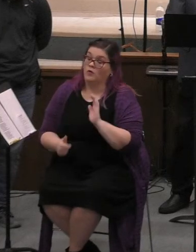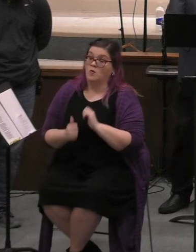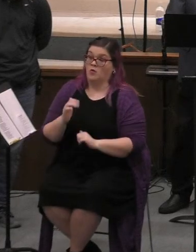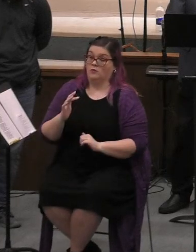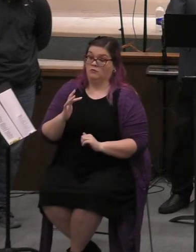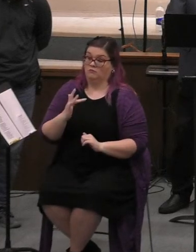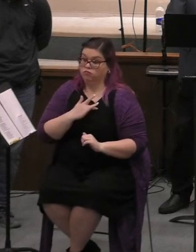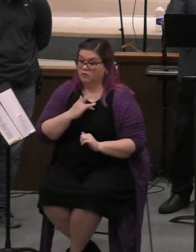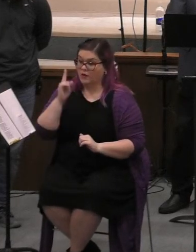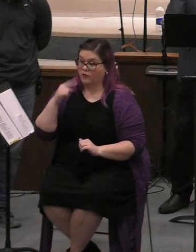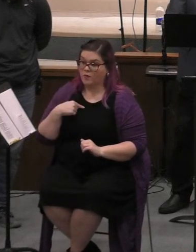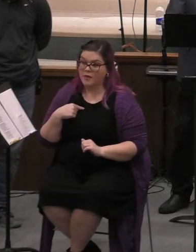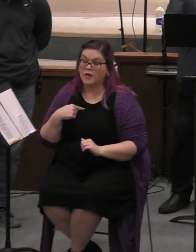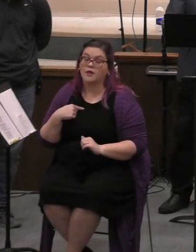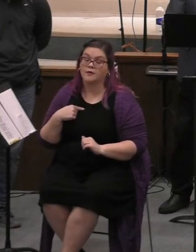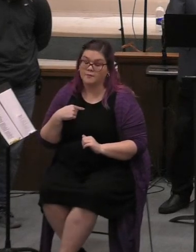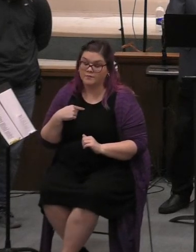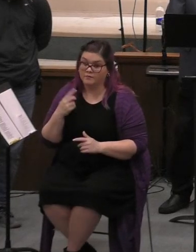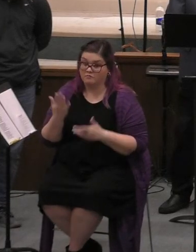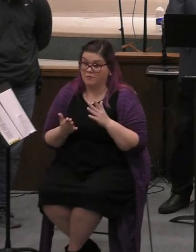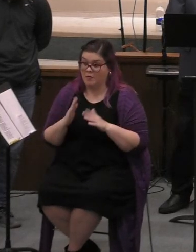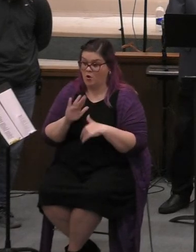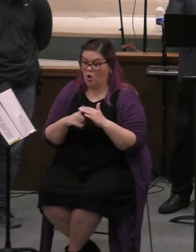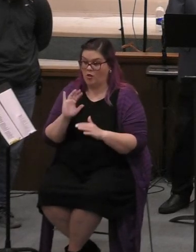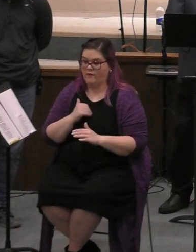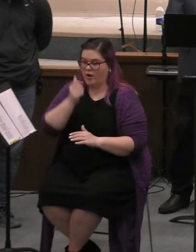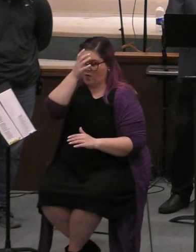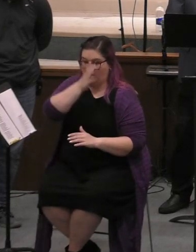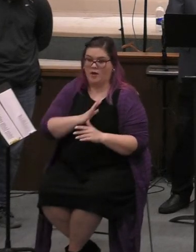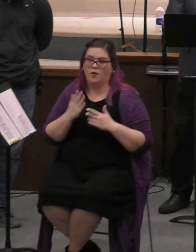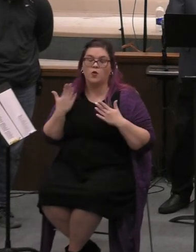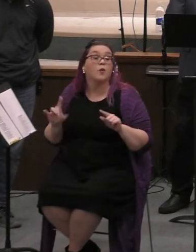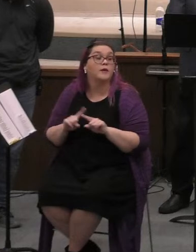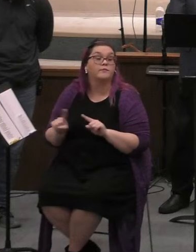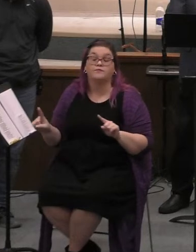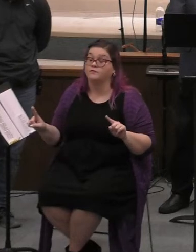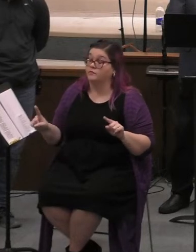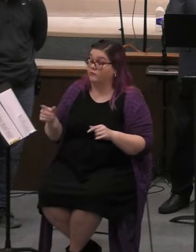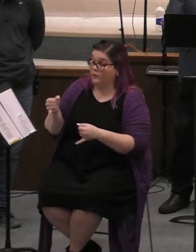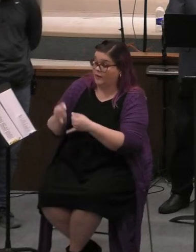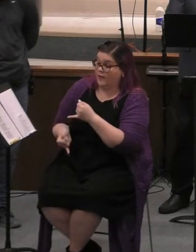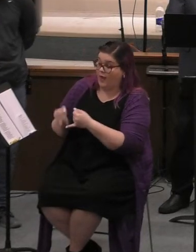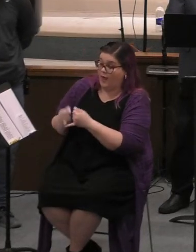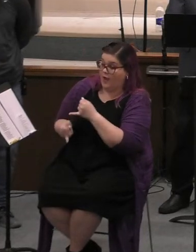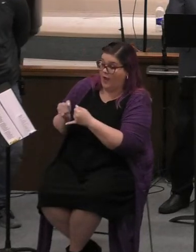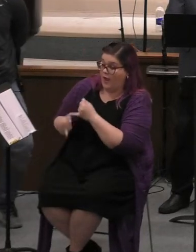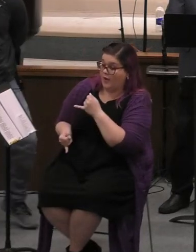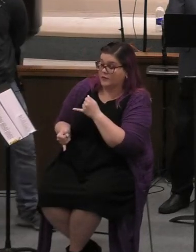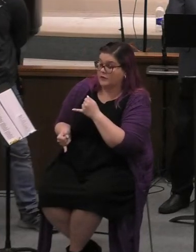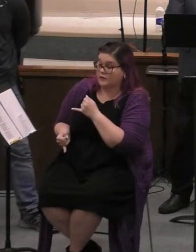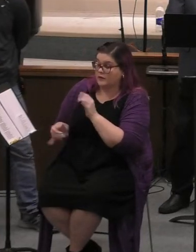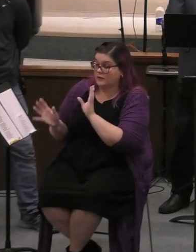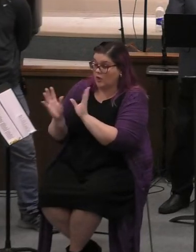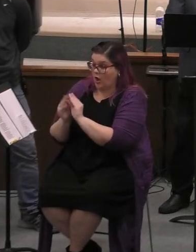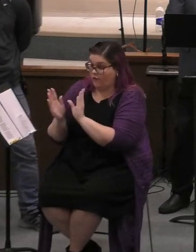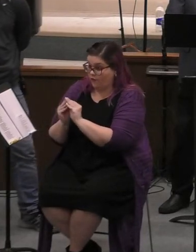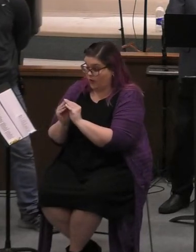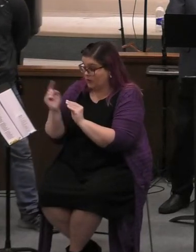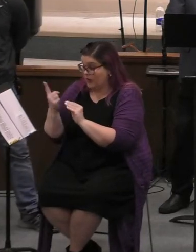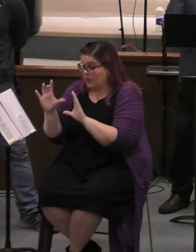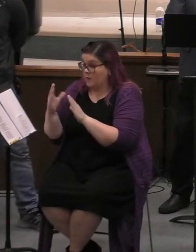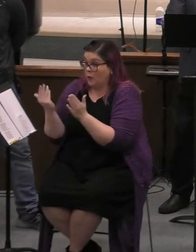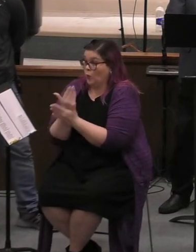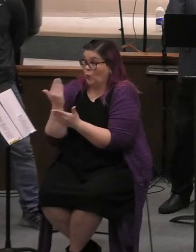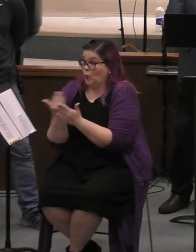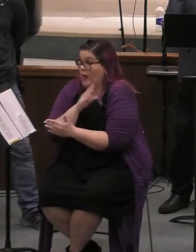and probably, I would guess, maybe all of our guys, too, was the very last part of the conference. They did something they've never